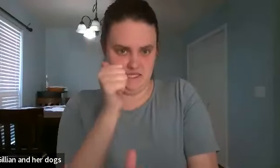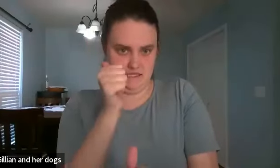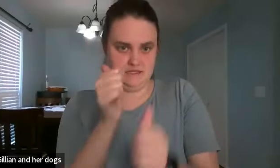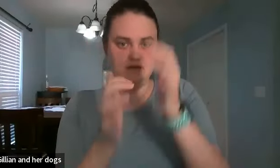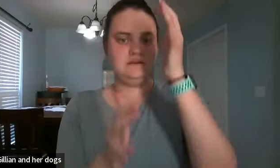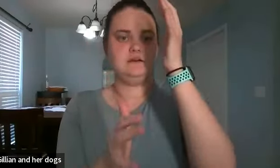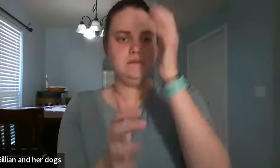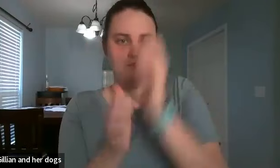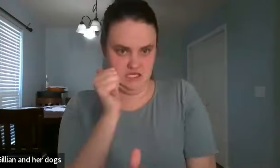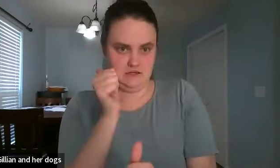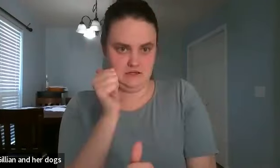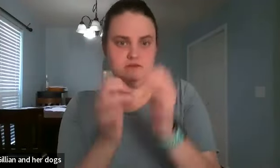Mean.